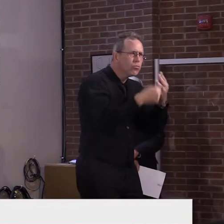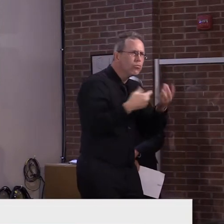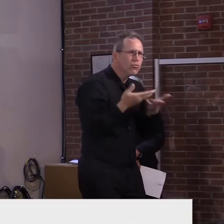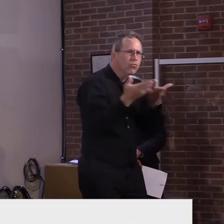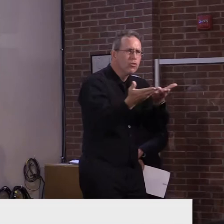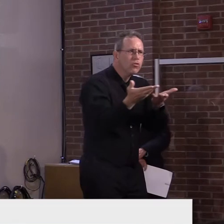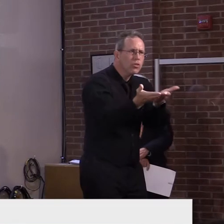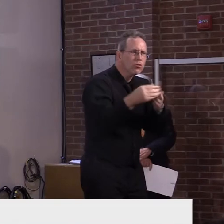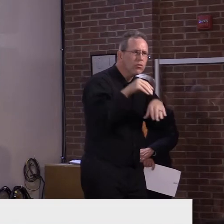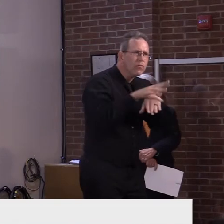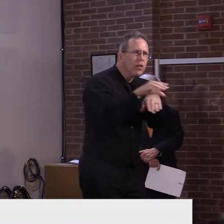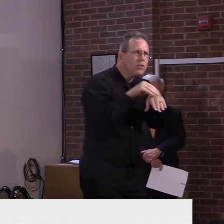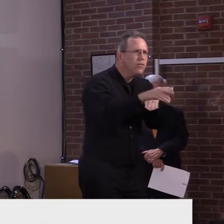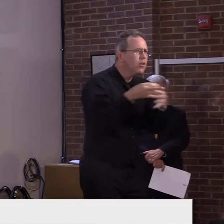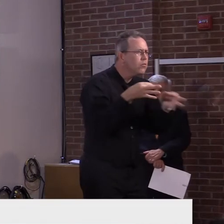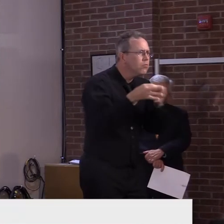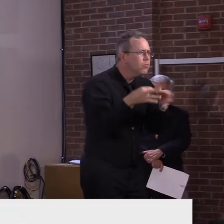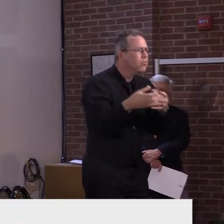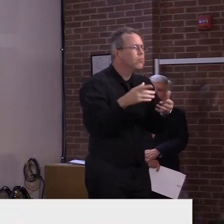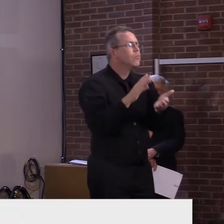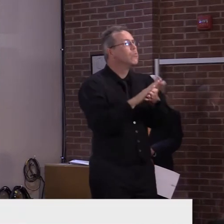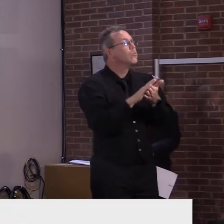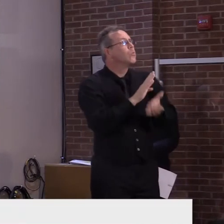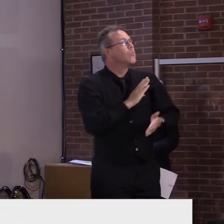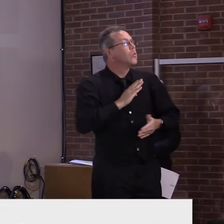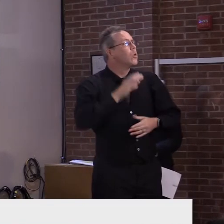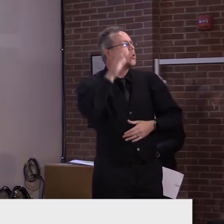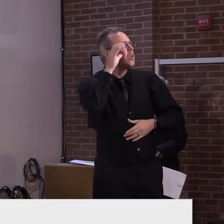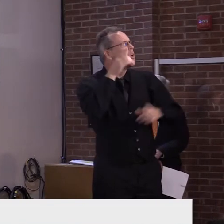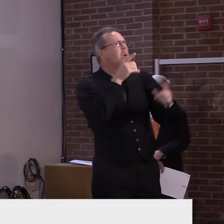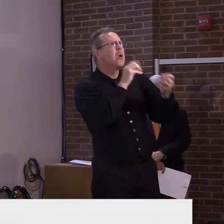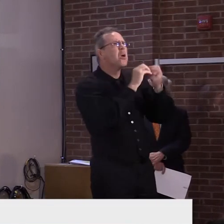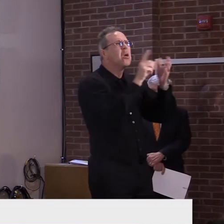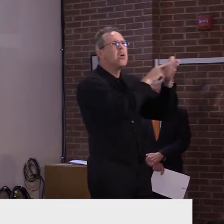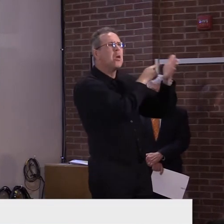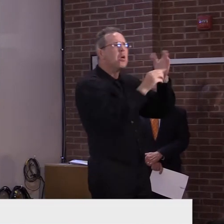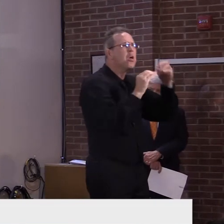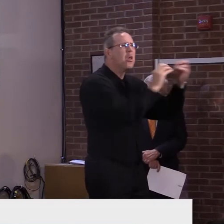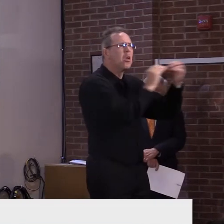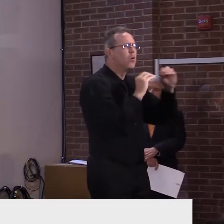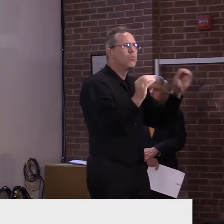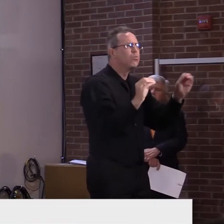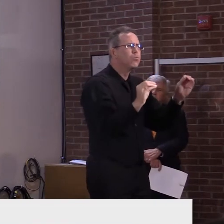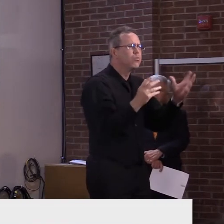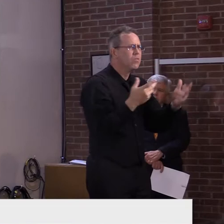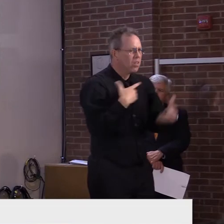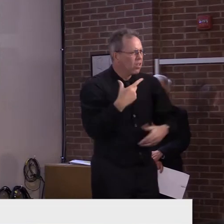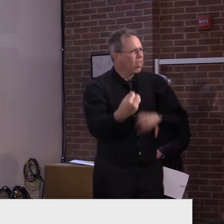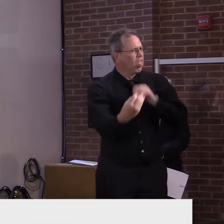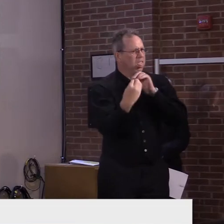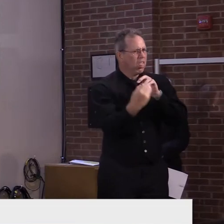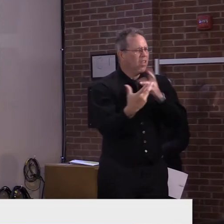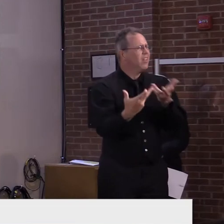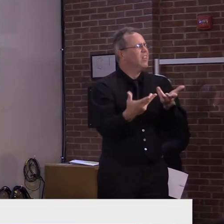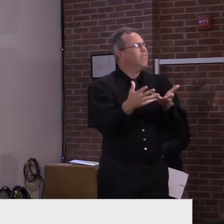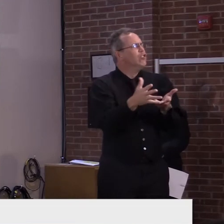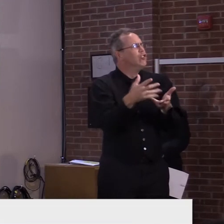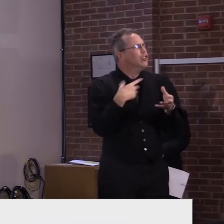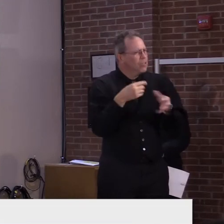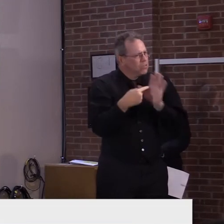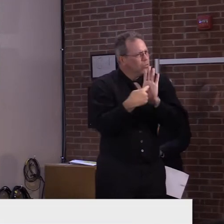attacks towards them are absolutely unacceptable. And if they want to blame someone, blame